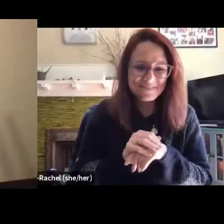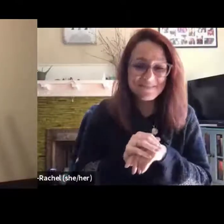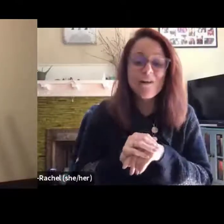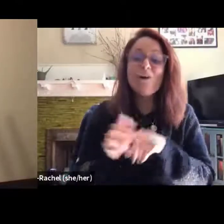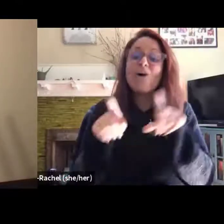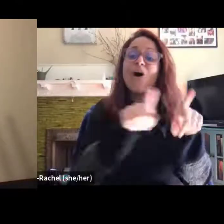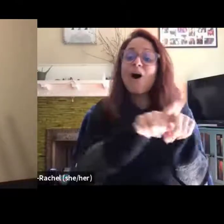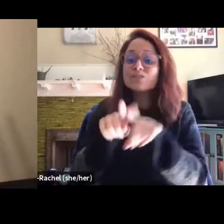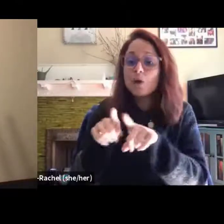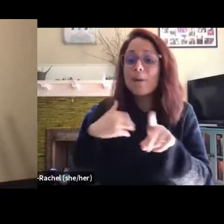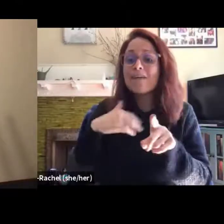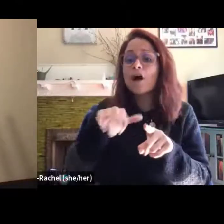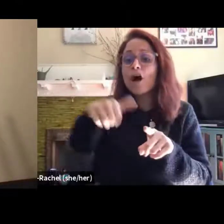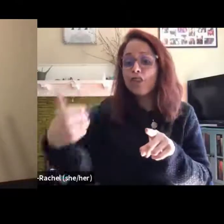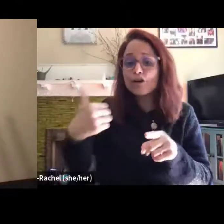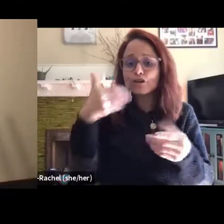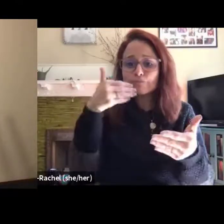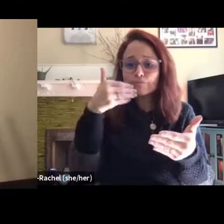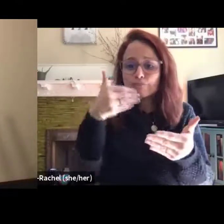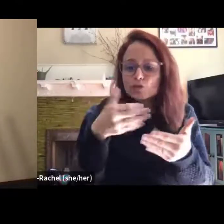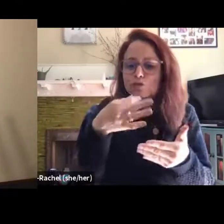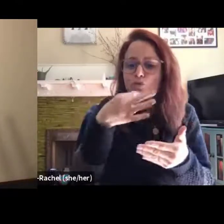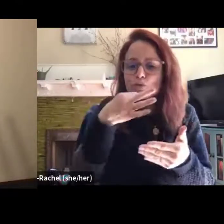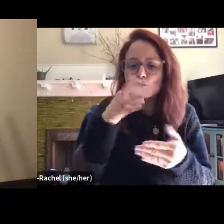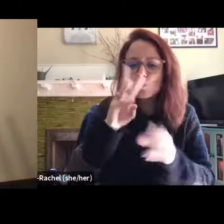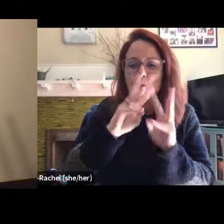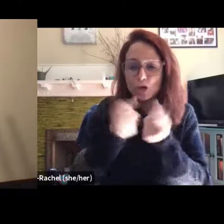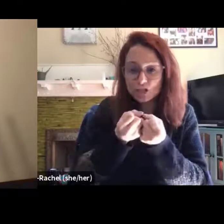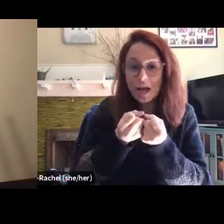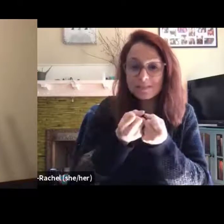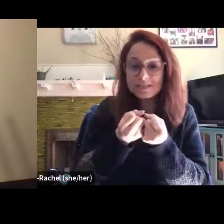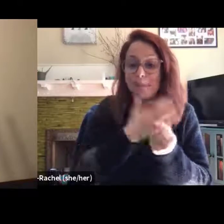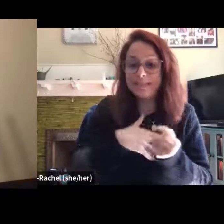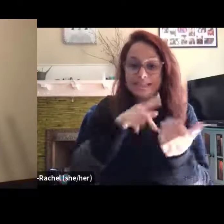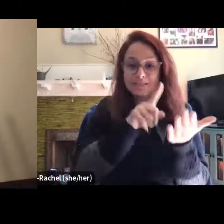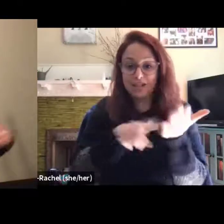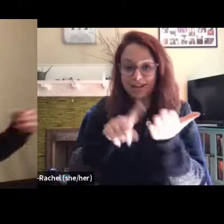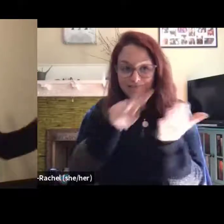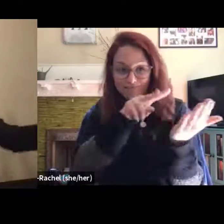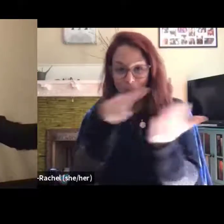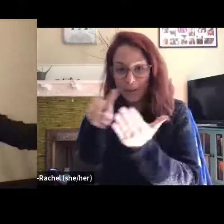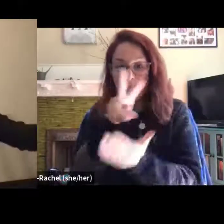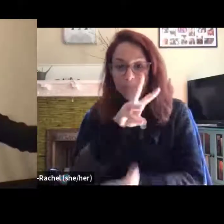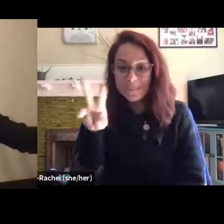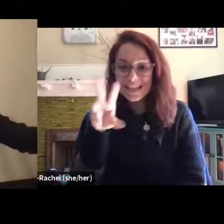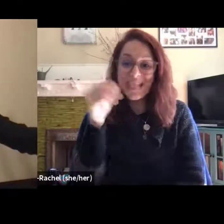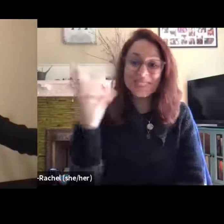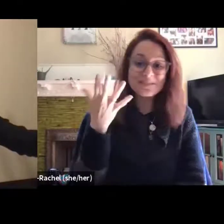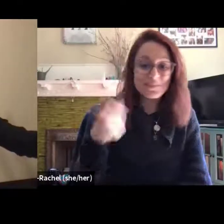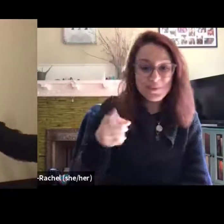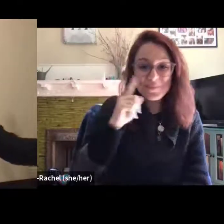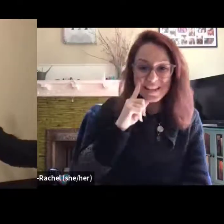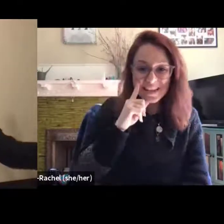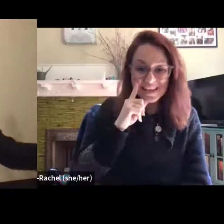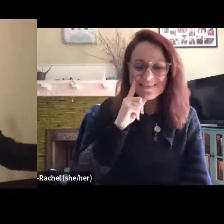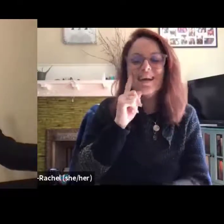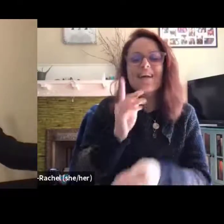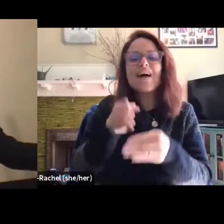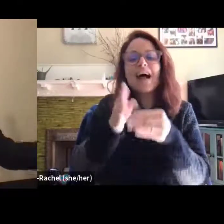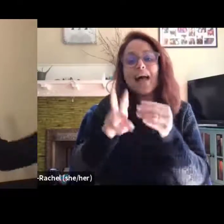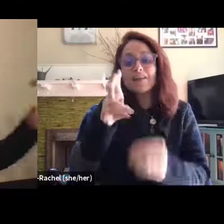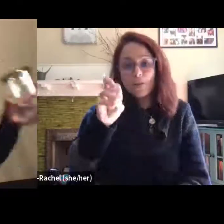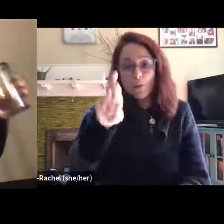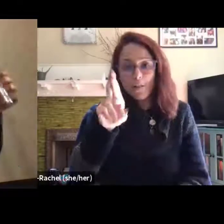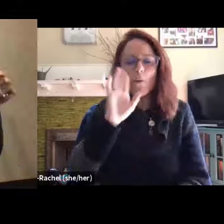have some other upcoming workshops. Check them out and let us know what you think. At the end of this webinar, there will